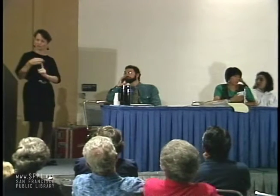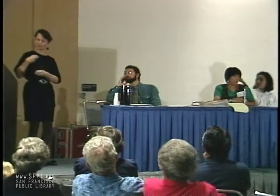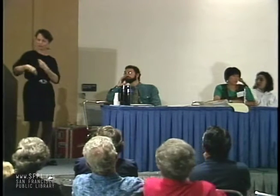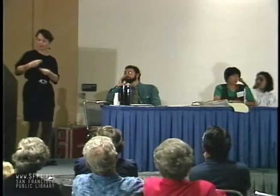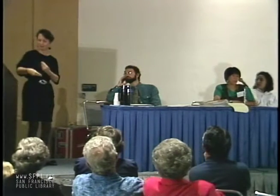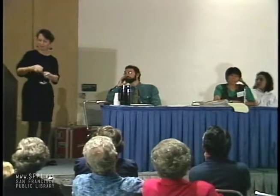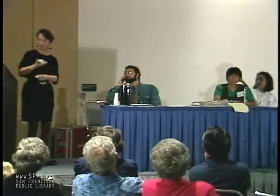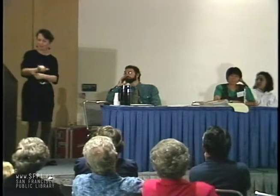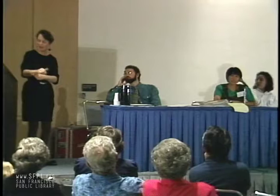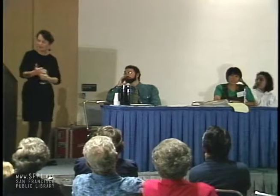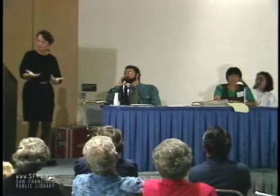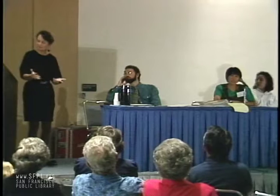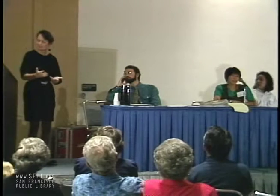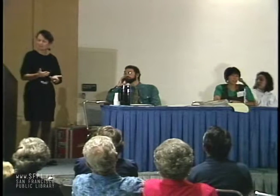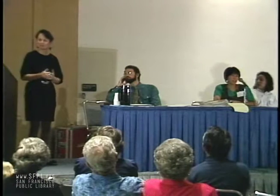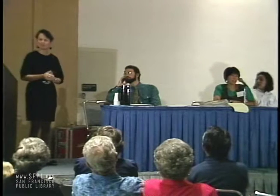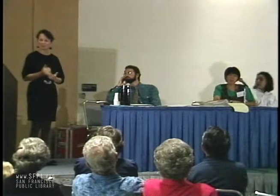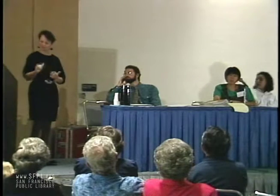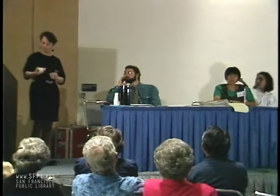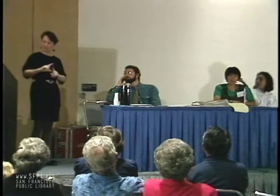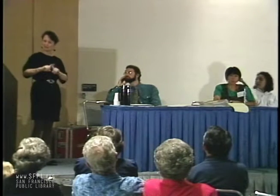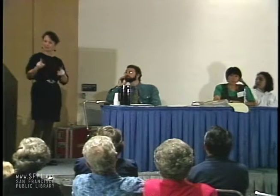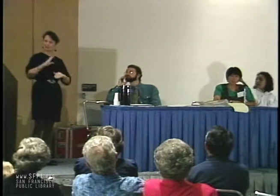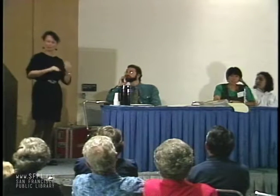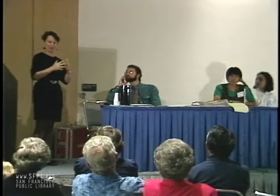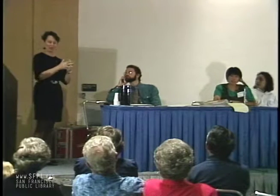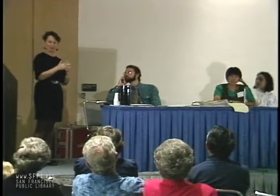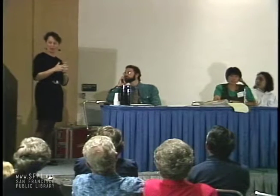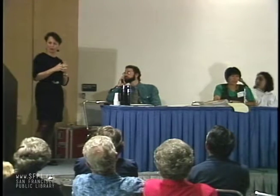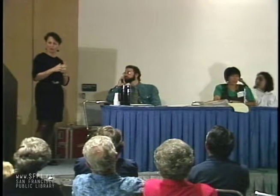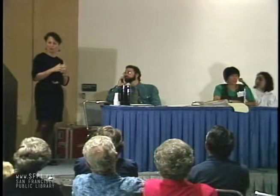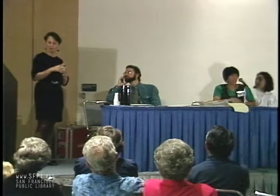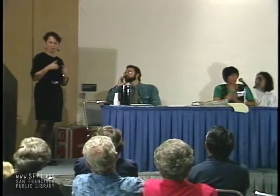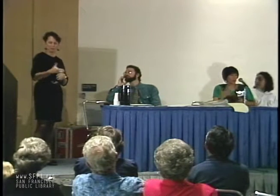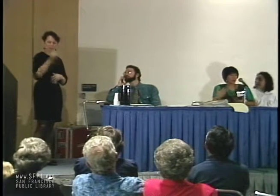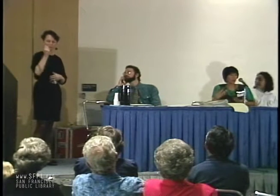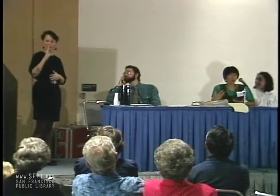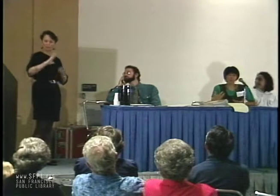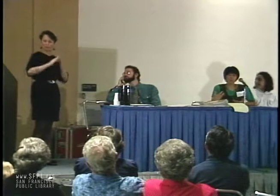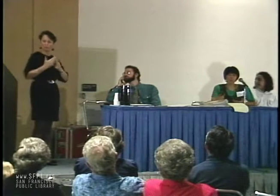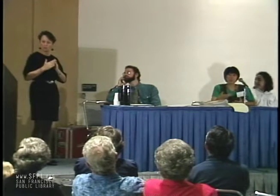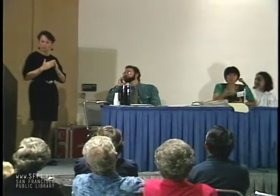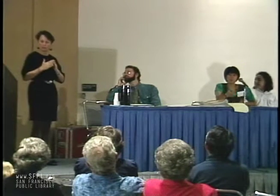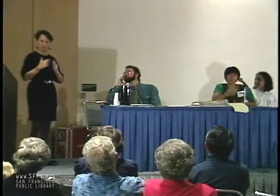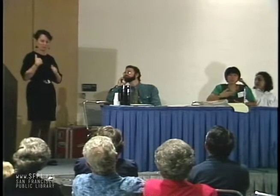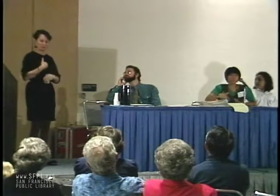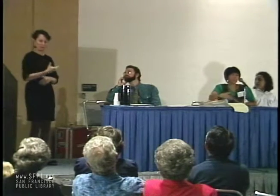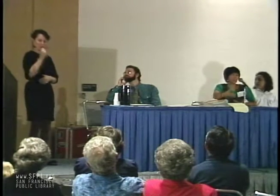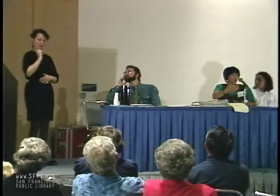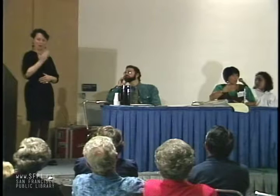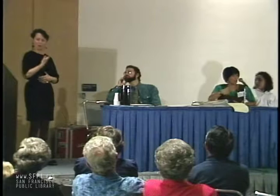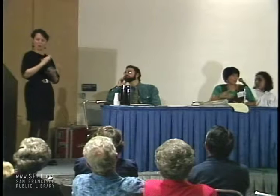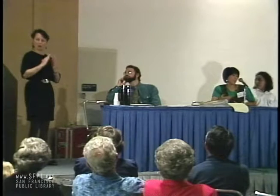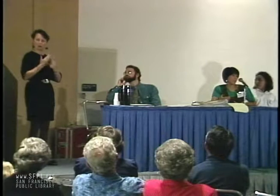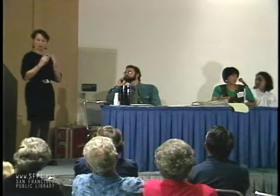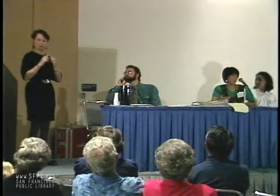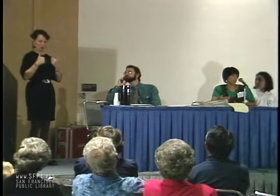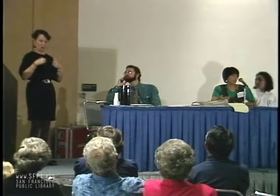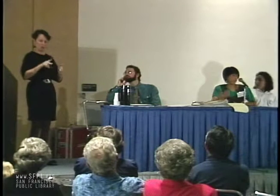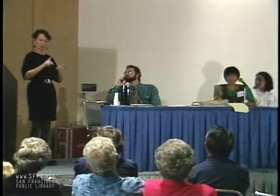here in the American society. We take away their community. You know, we take away our opportunity to be able to learn and grow from them. That's not